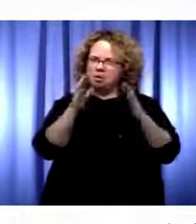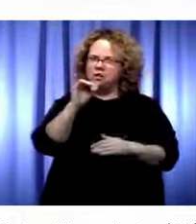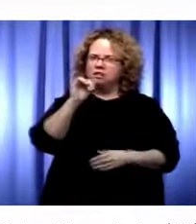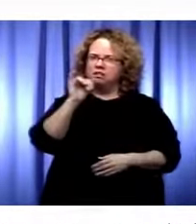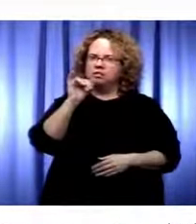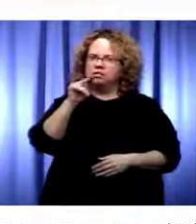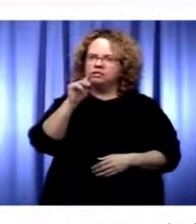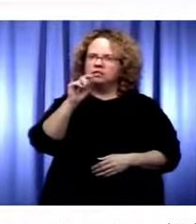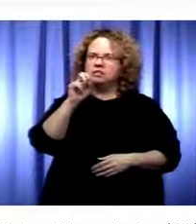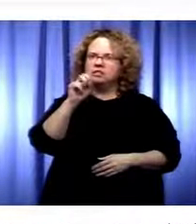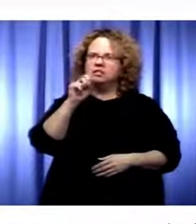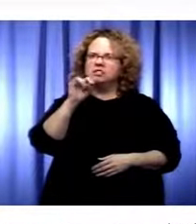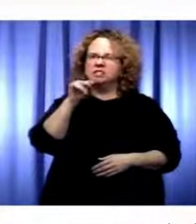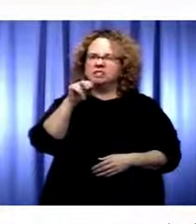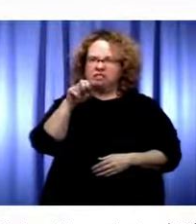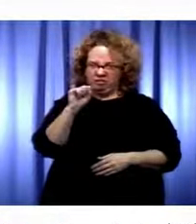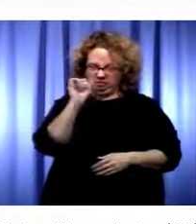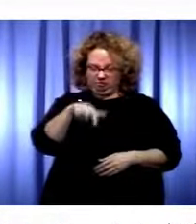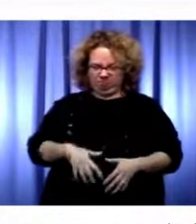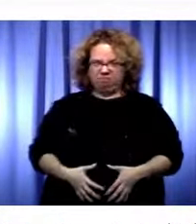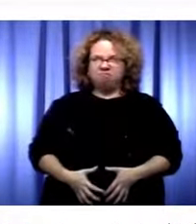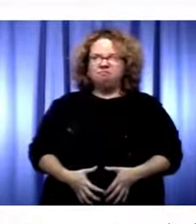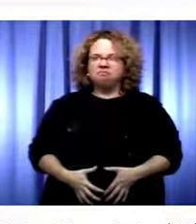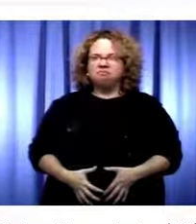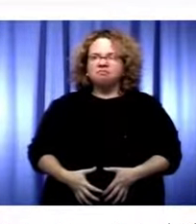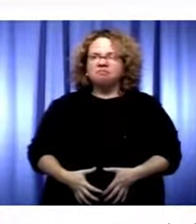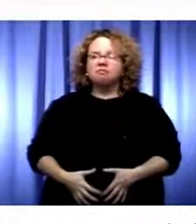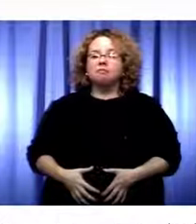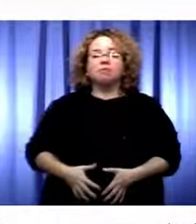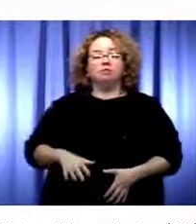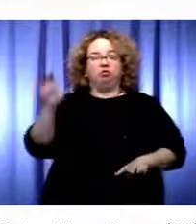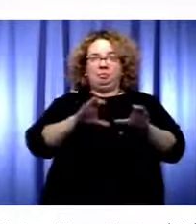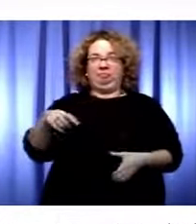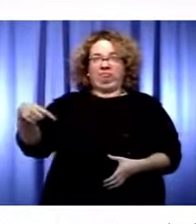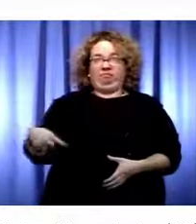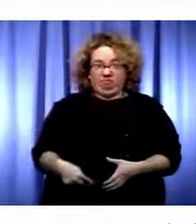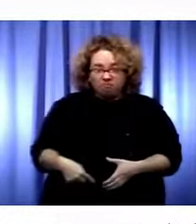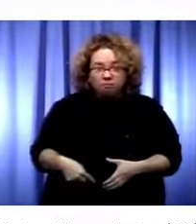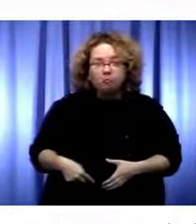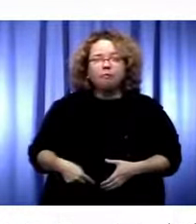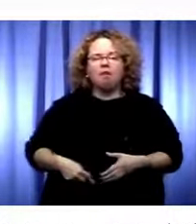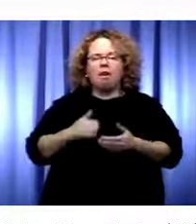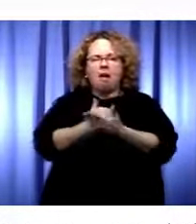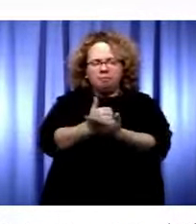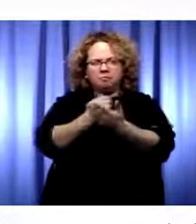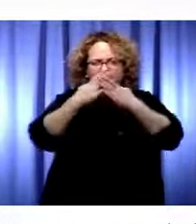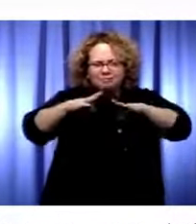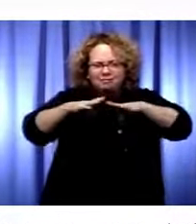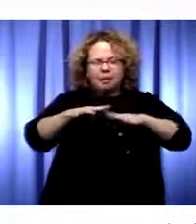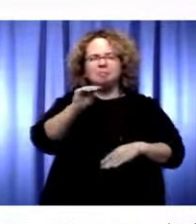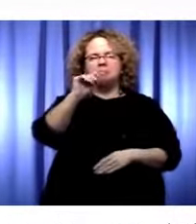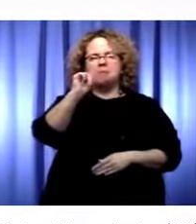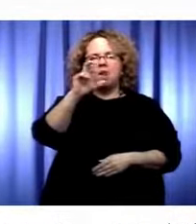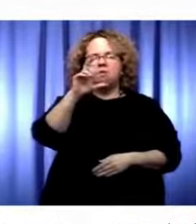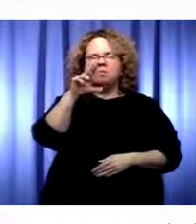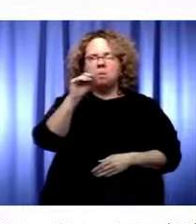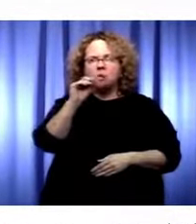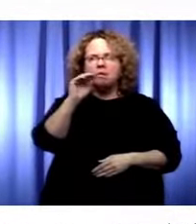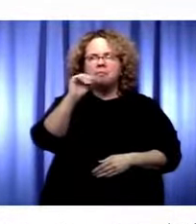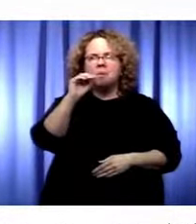After food leaves the stomach, it moves into the small intestine. That helps